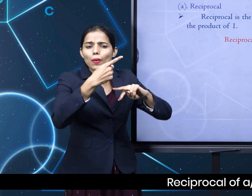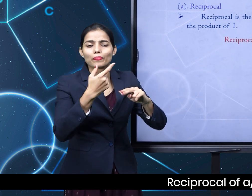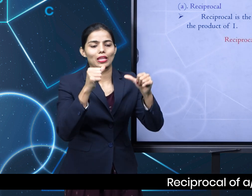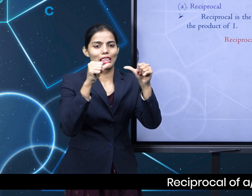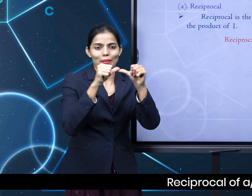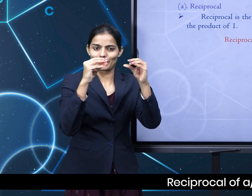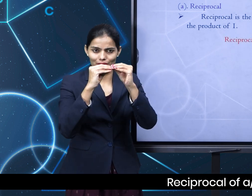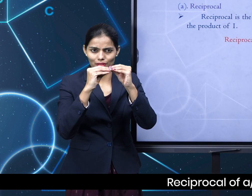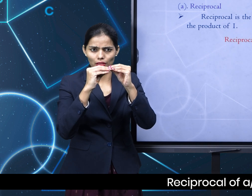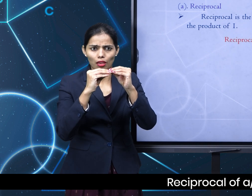B is B by A.